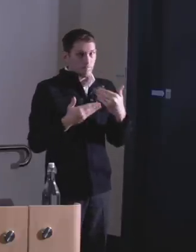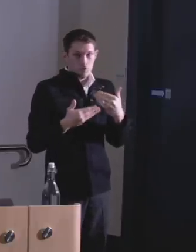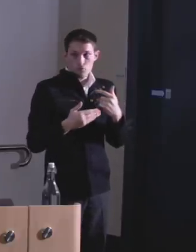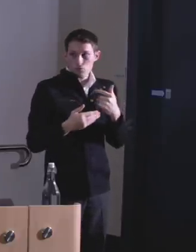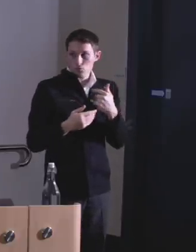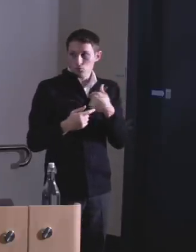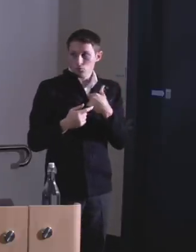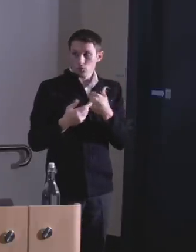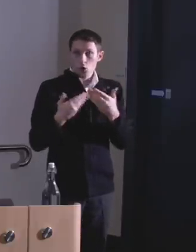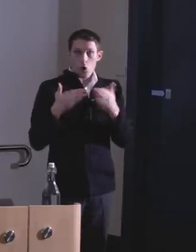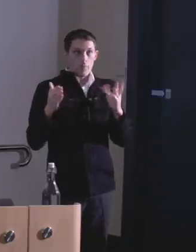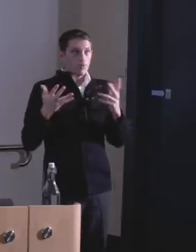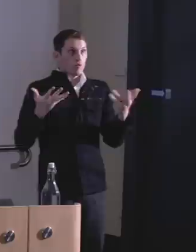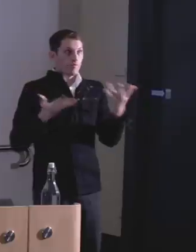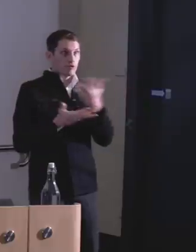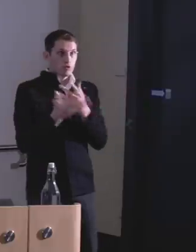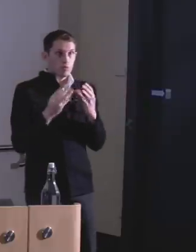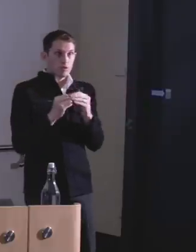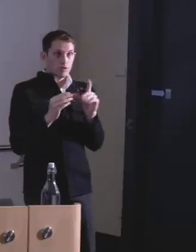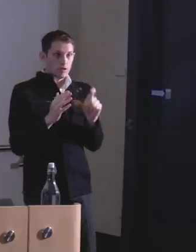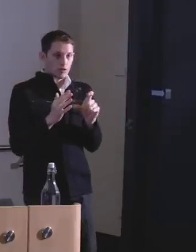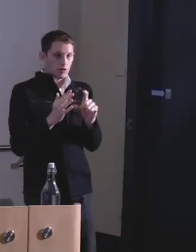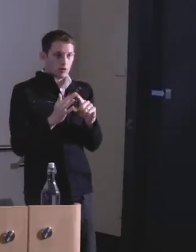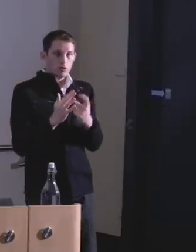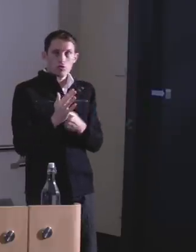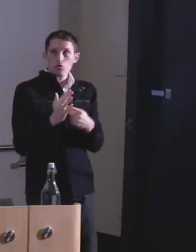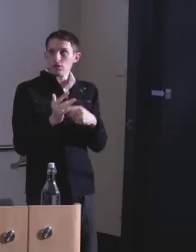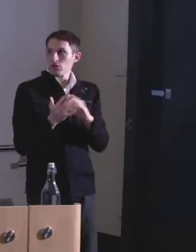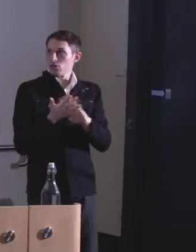the discussion with Caredrin. Caredrin, are you here?